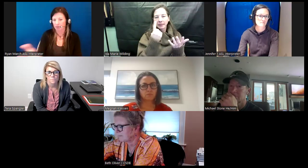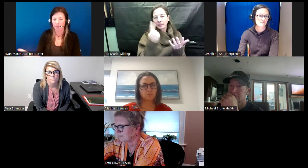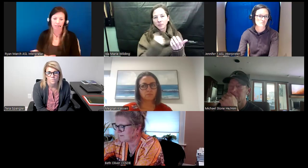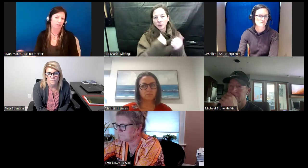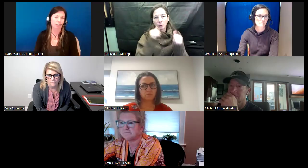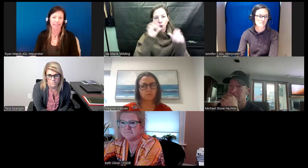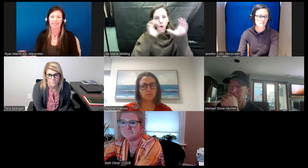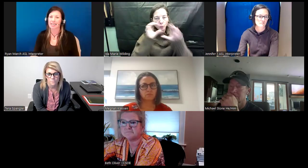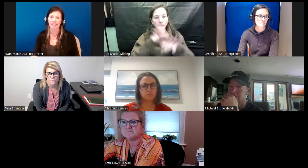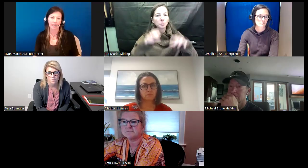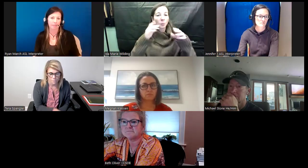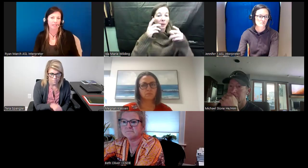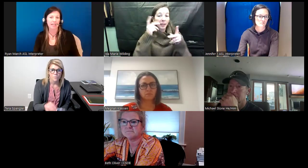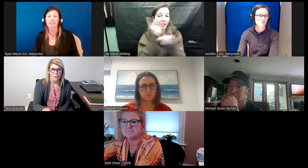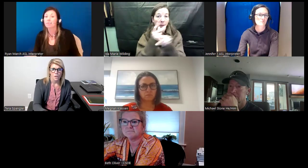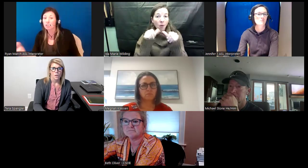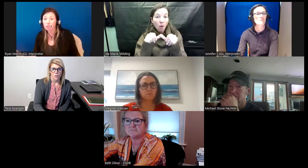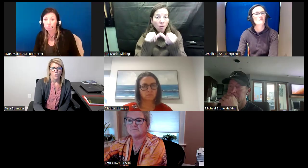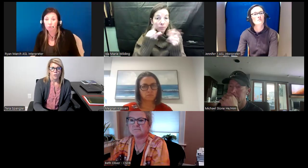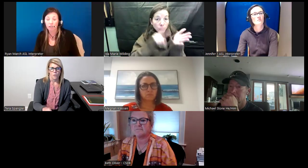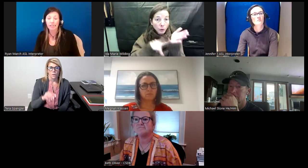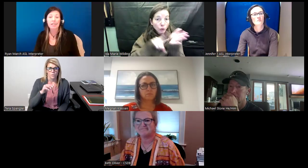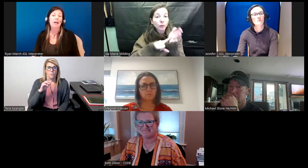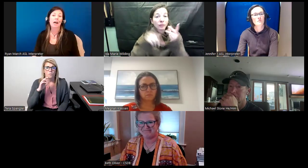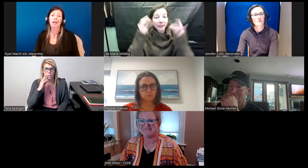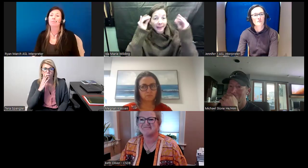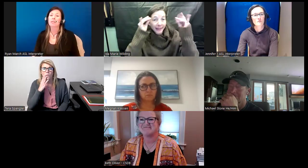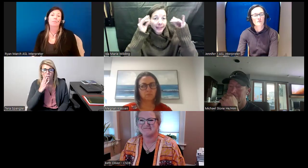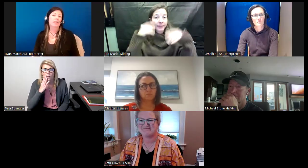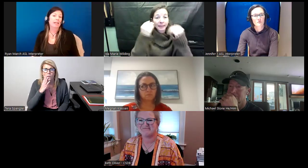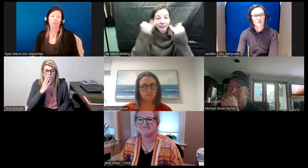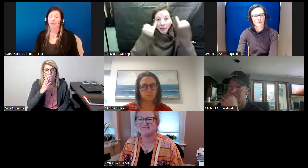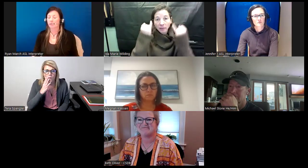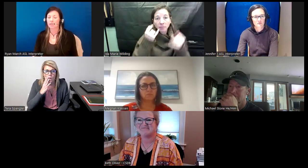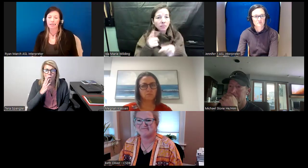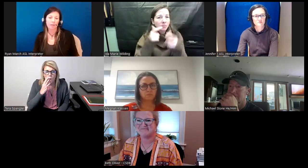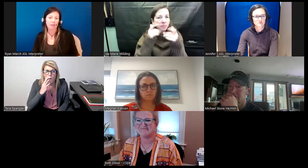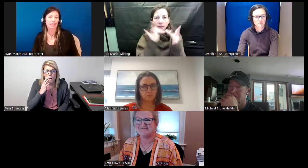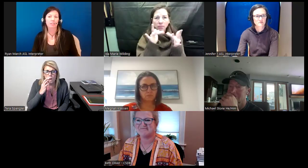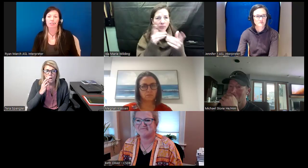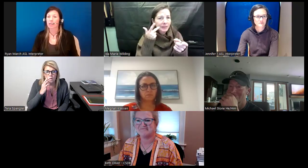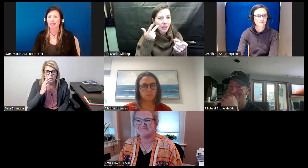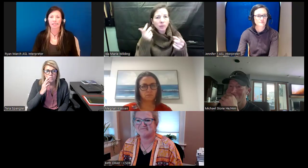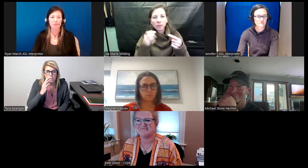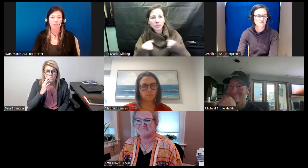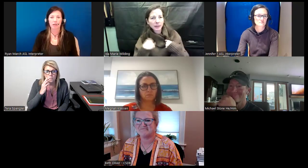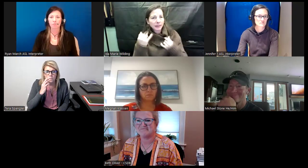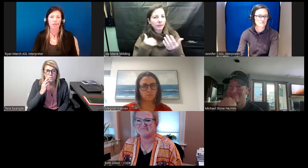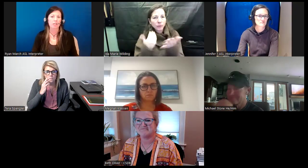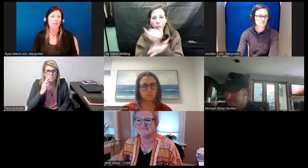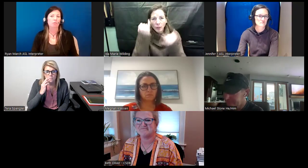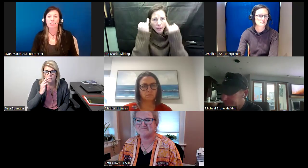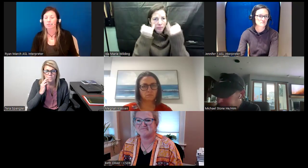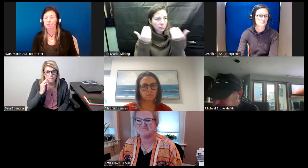increase, maybe, looking into that, tapping into that, something to explore. But again, we're going to keep thinking about this, checking into it a lot